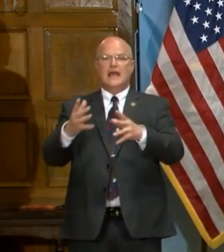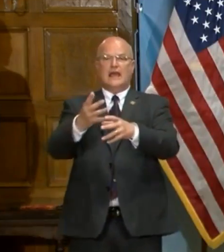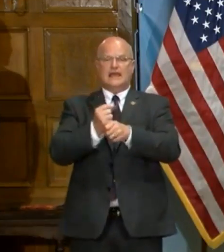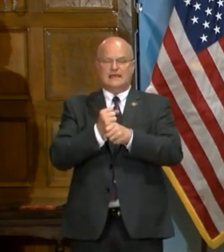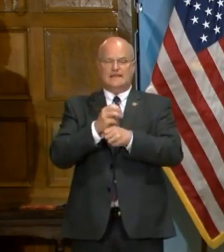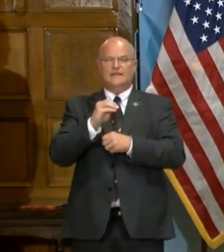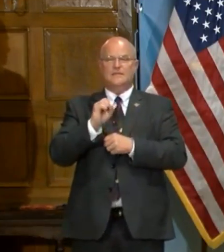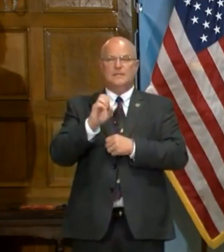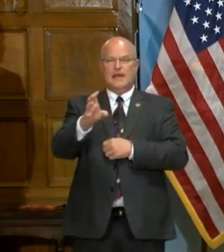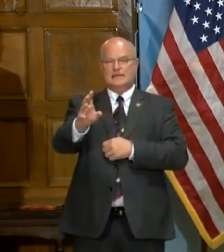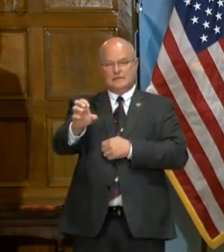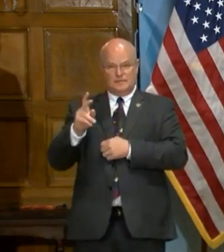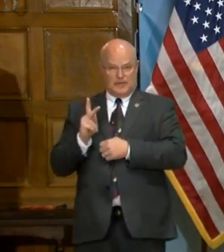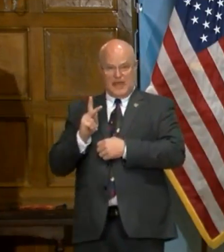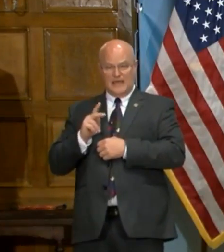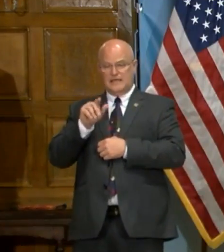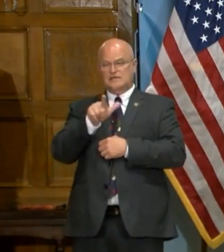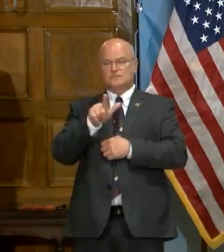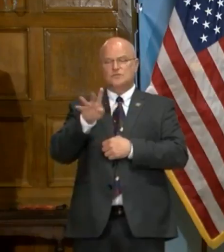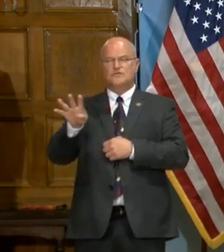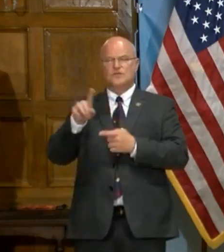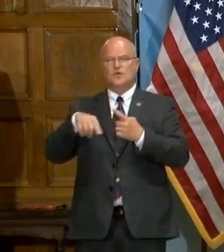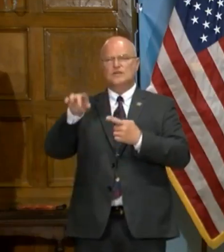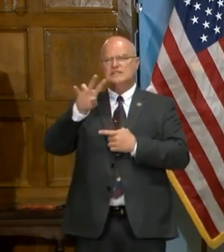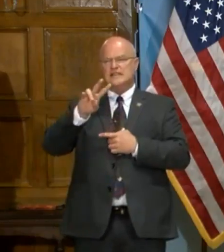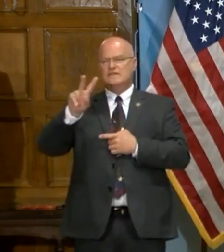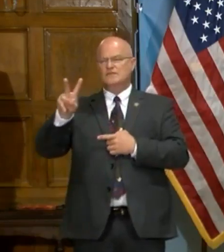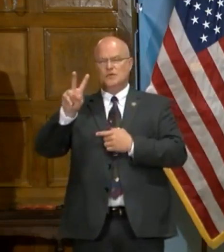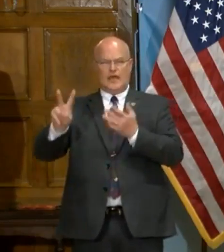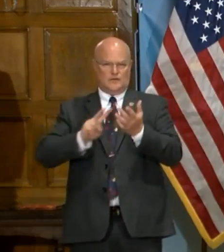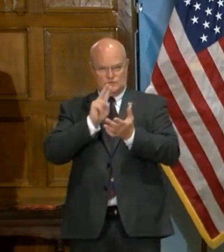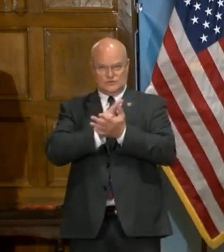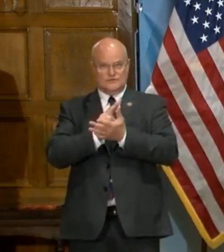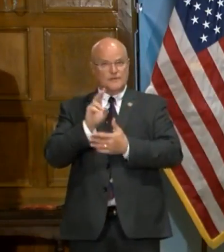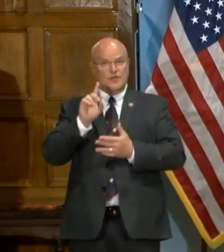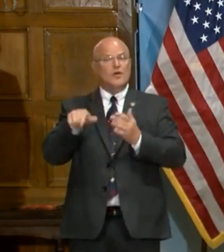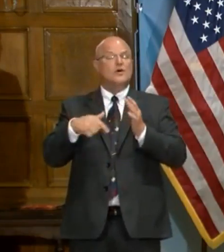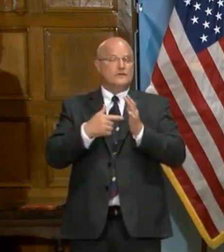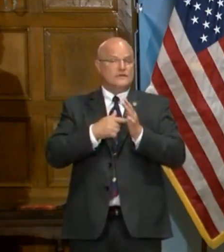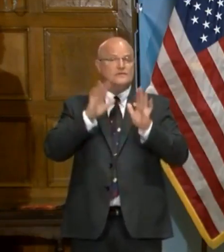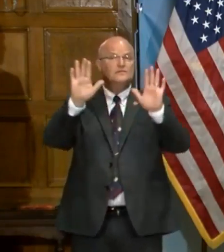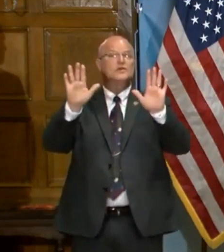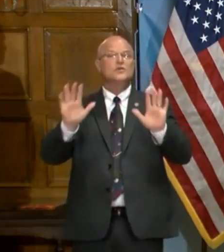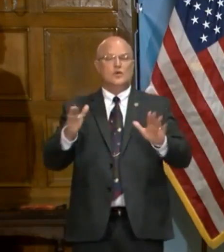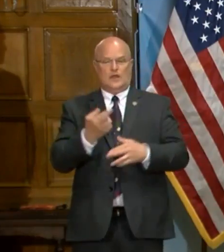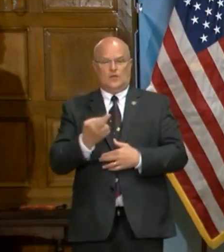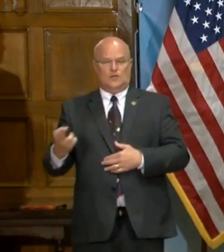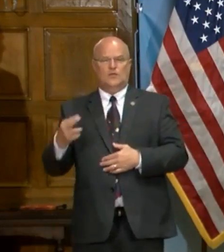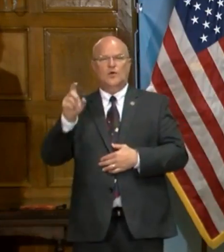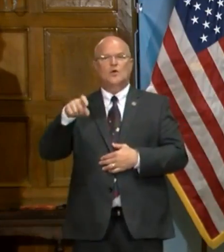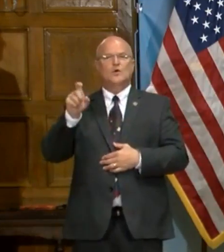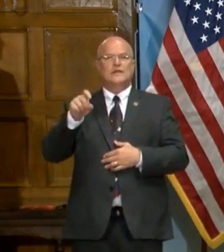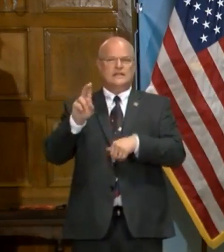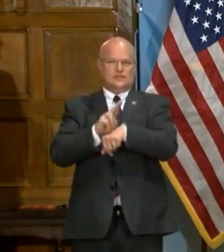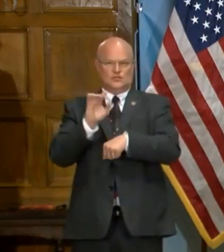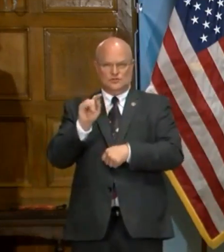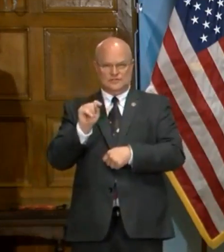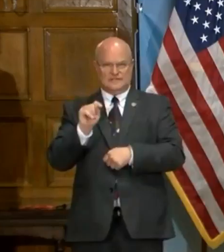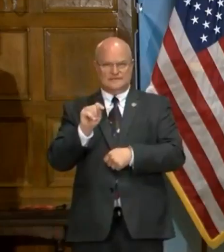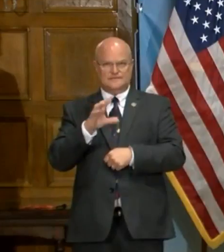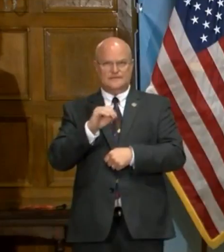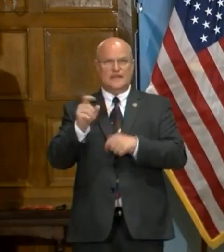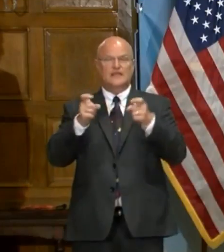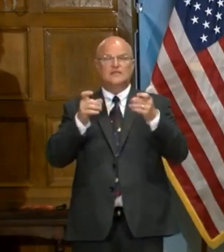get those masks back in 24 to 72 hours. So this is a great resource. We just need to use it.